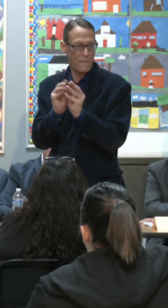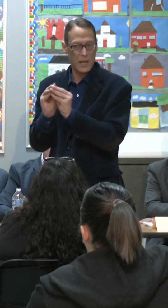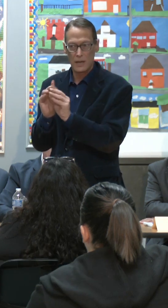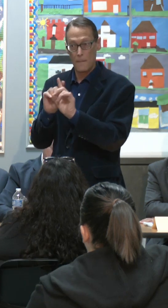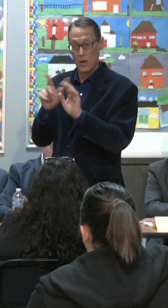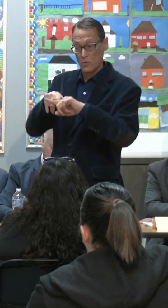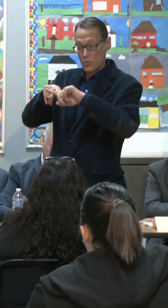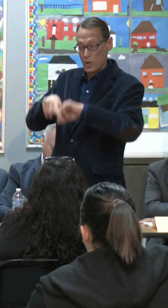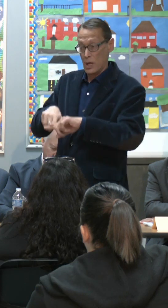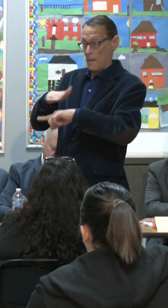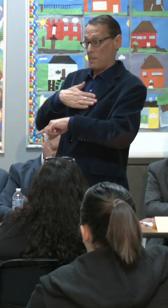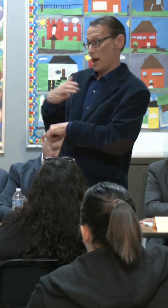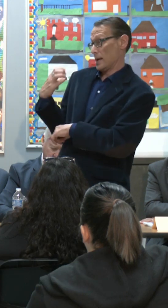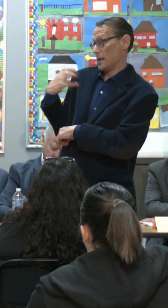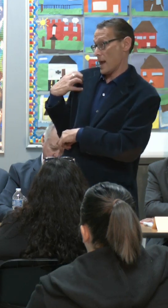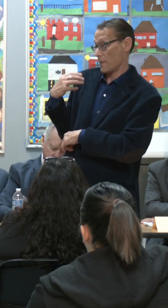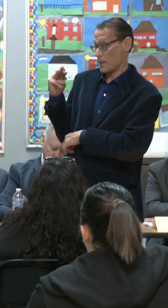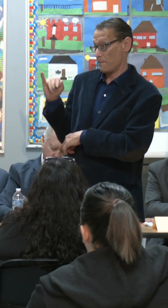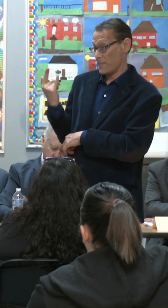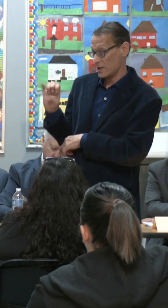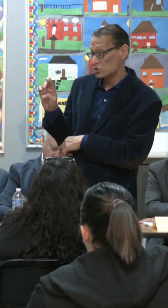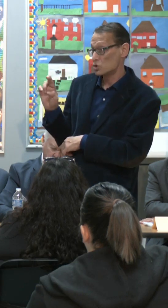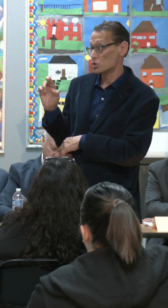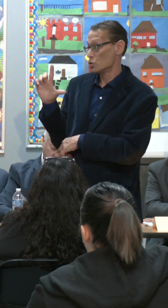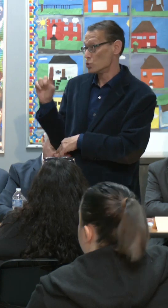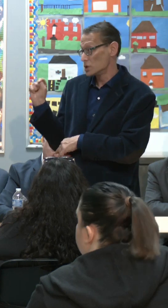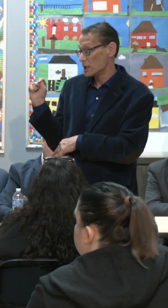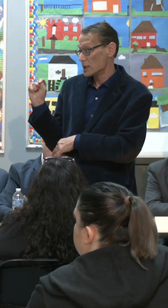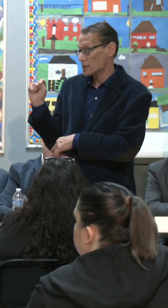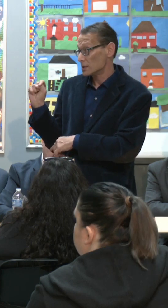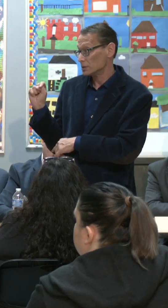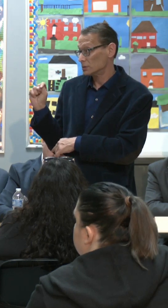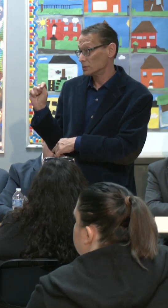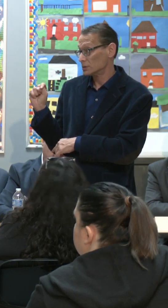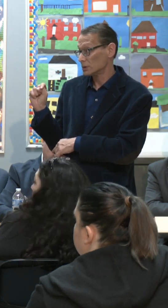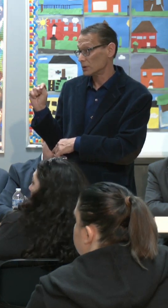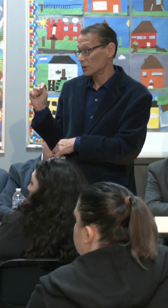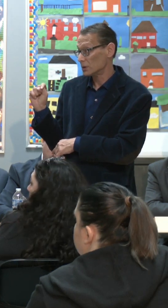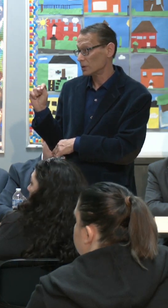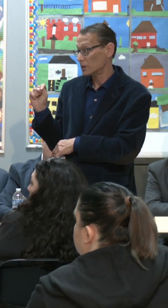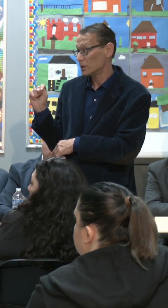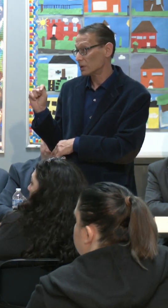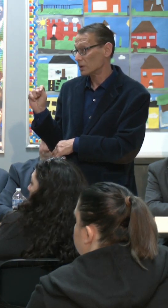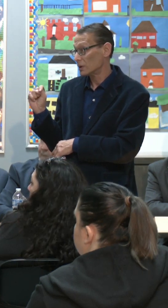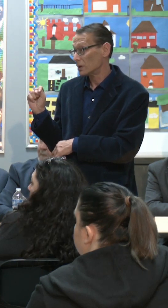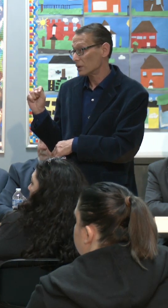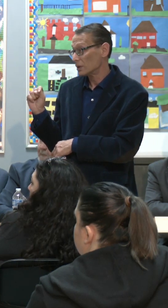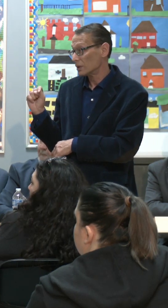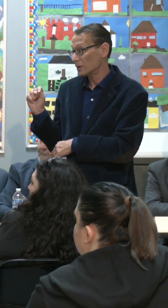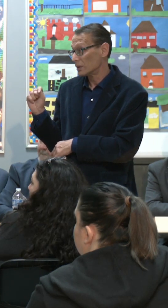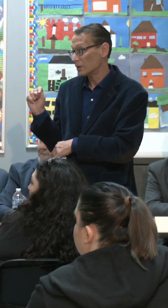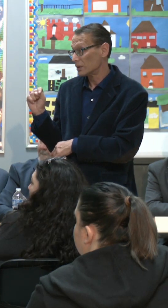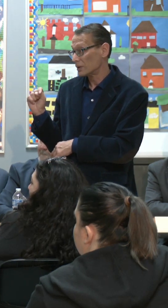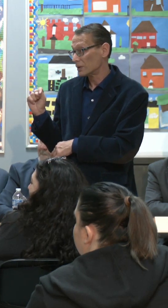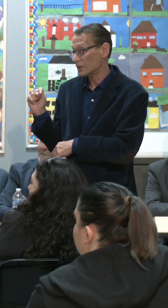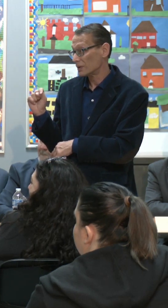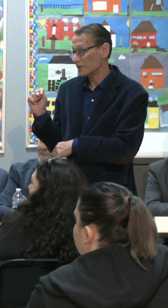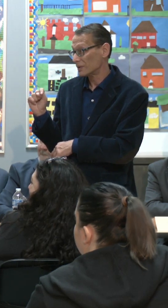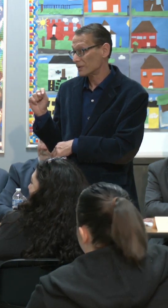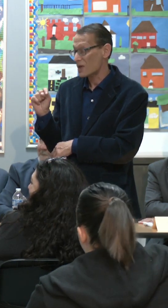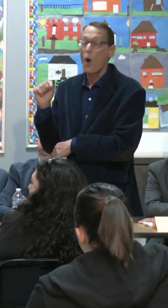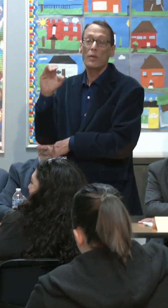area going back 6 months, and you can use any time frame you want to take a look what's happening in your area and what type of crimes are being committed. There's 2 things that are